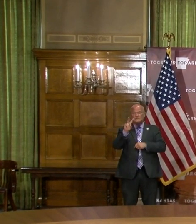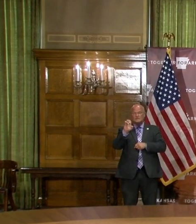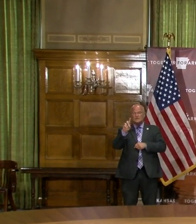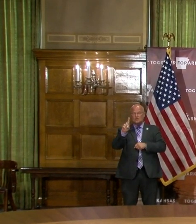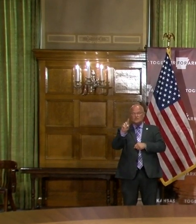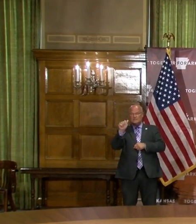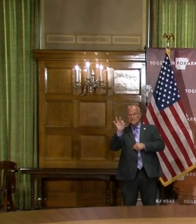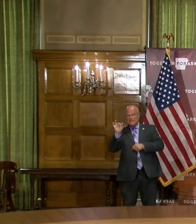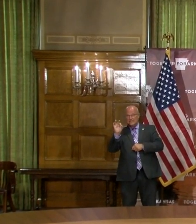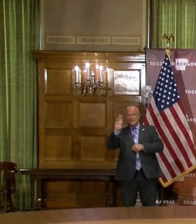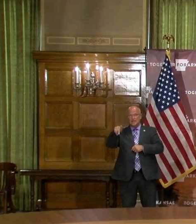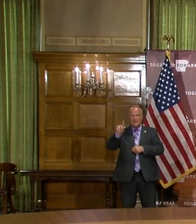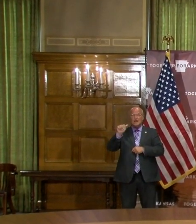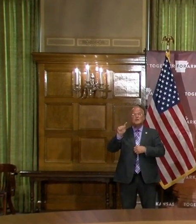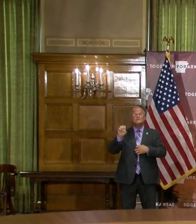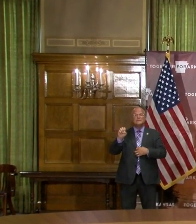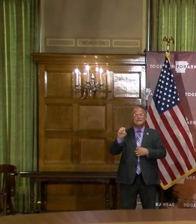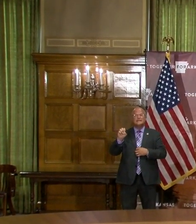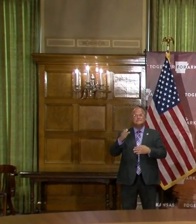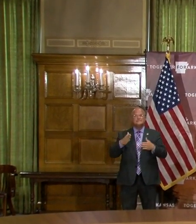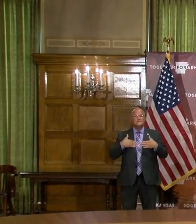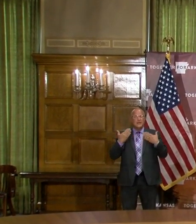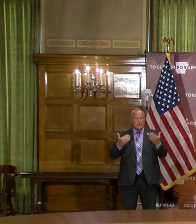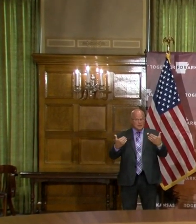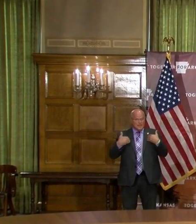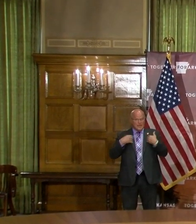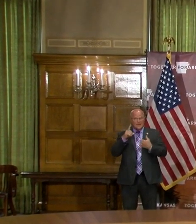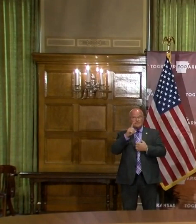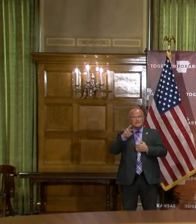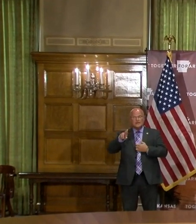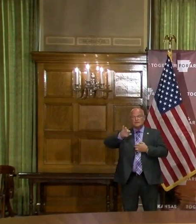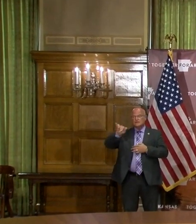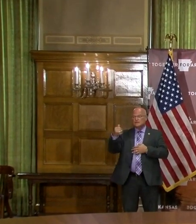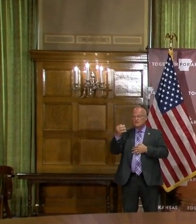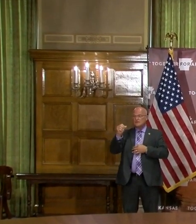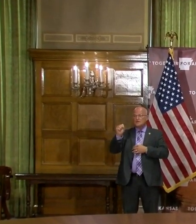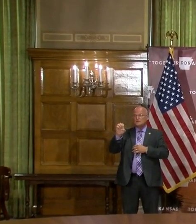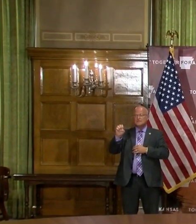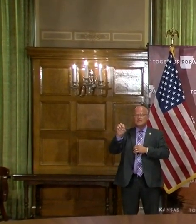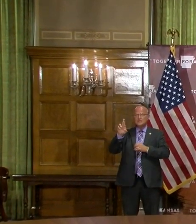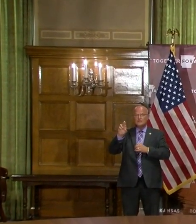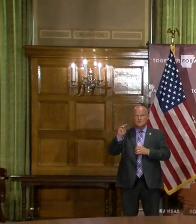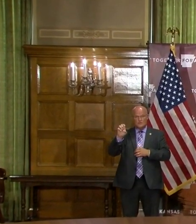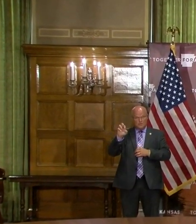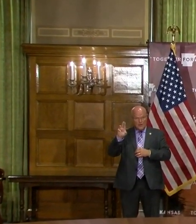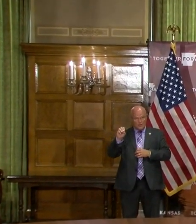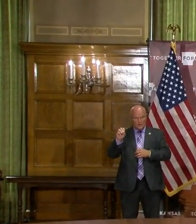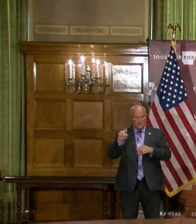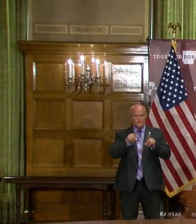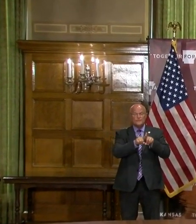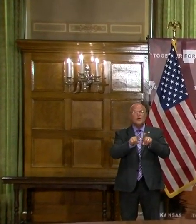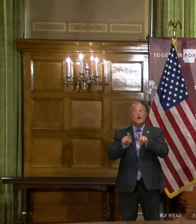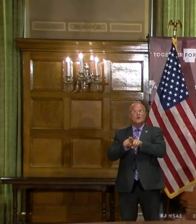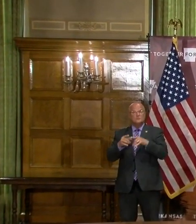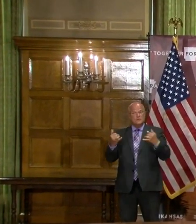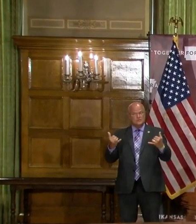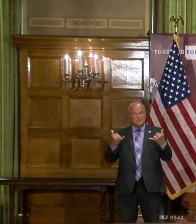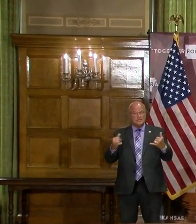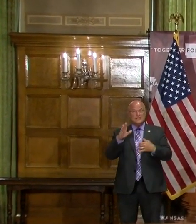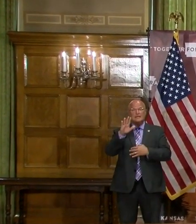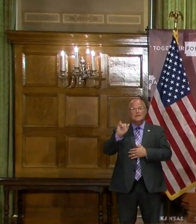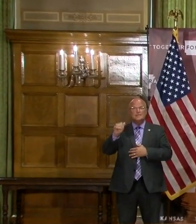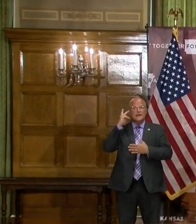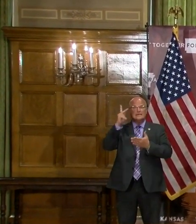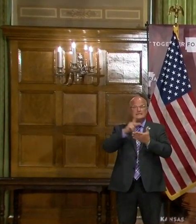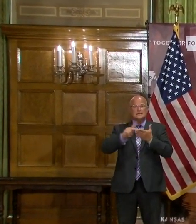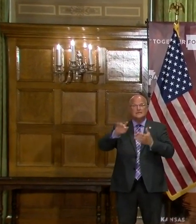COVID-19 daily update. I'm pleased to be joined by Dr. Jose Romero, and then also today